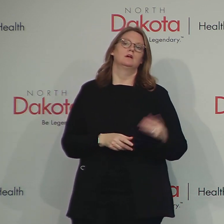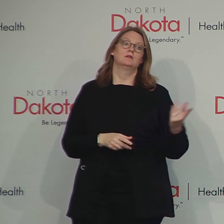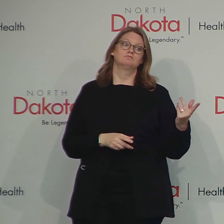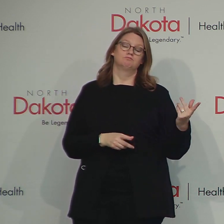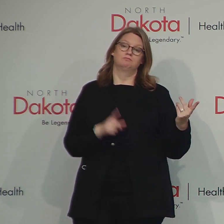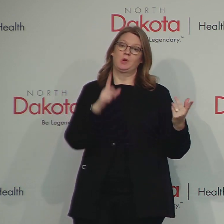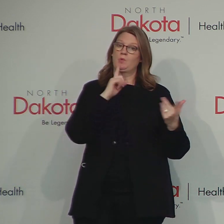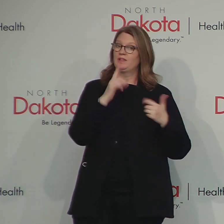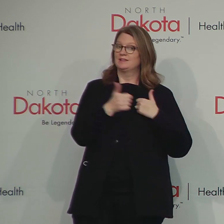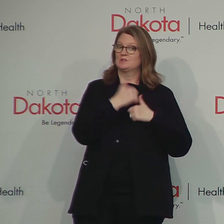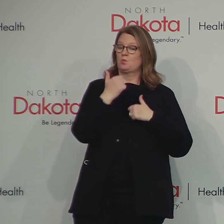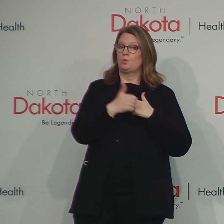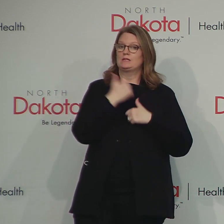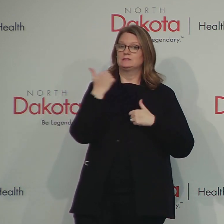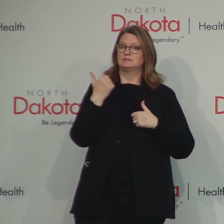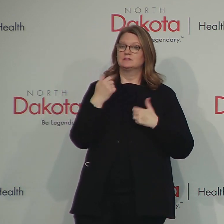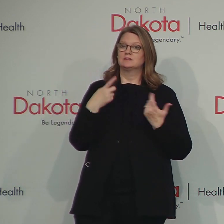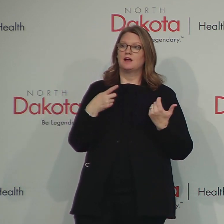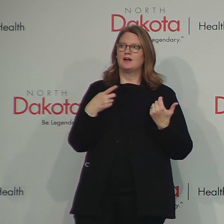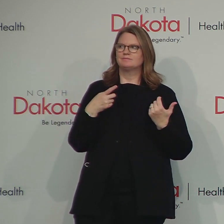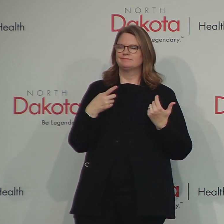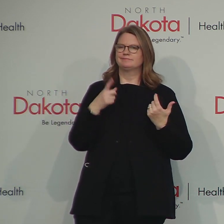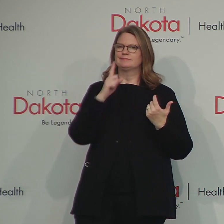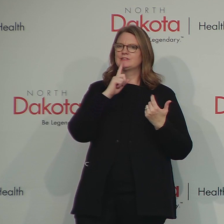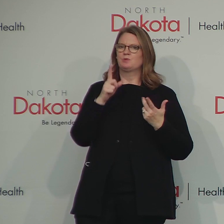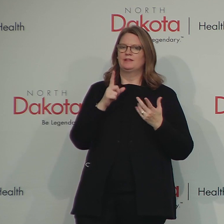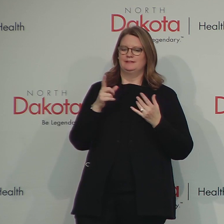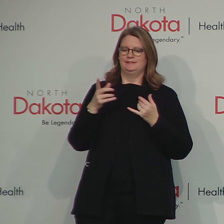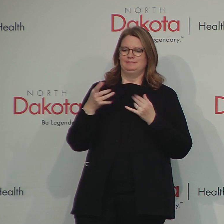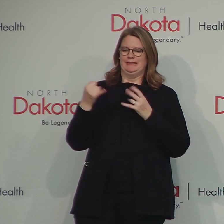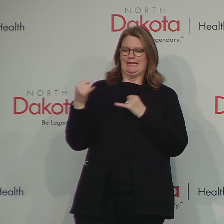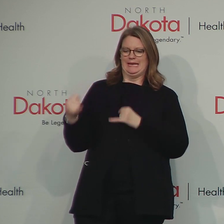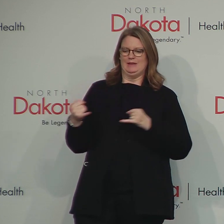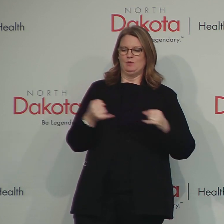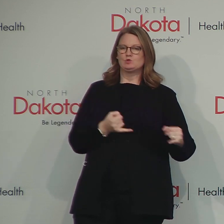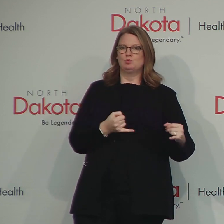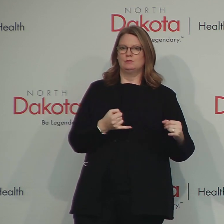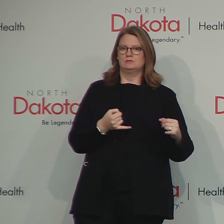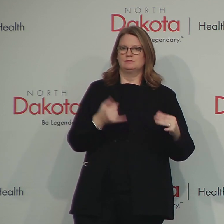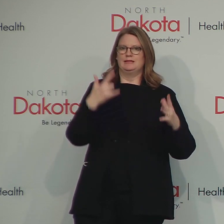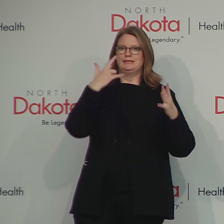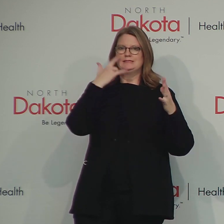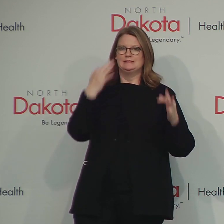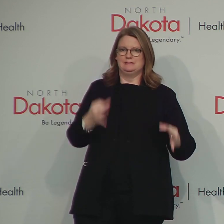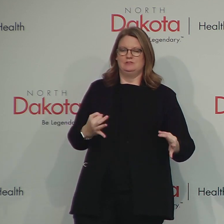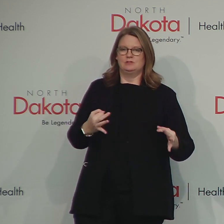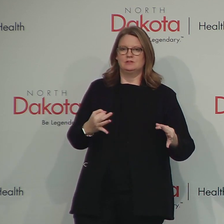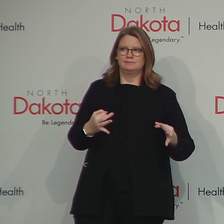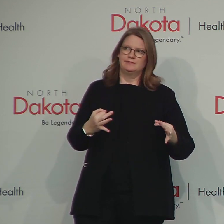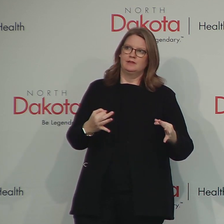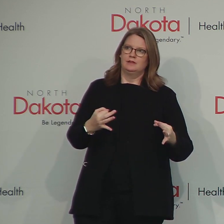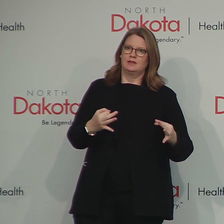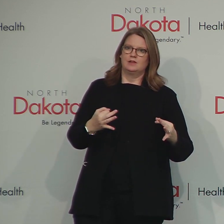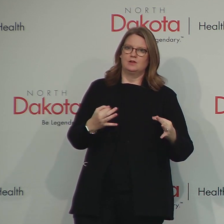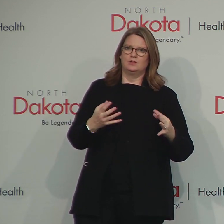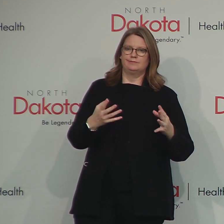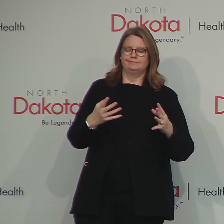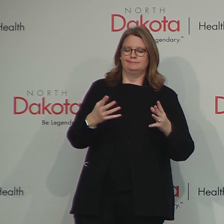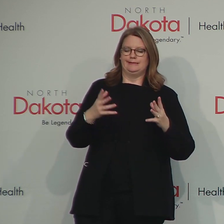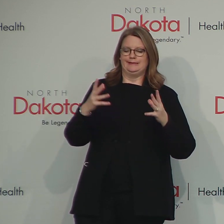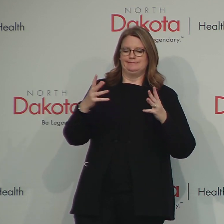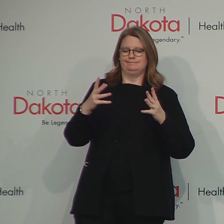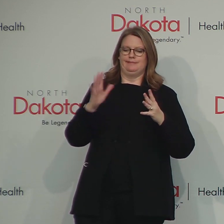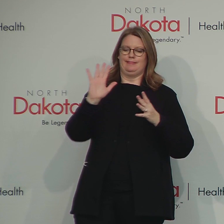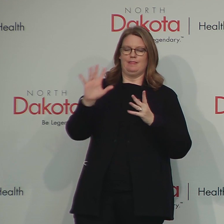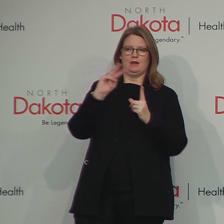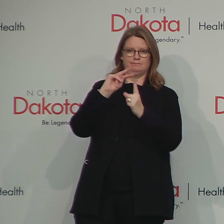in the end of the day, this is all based on individuals making decisions about their own perception of risk. And I think the